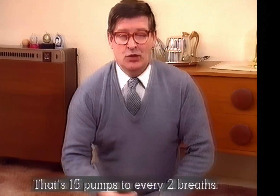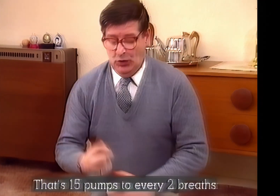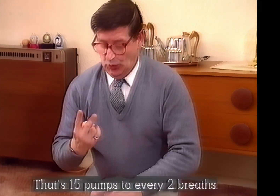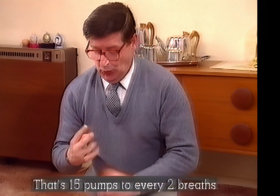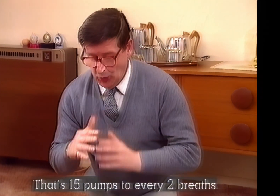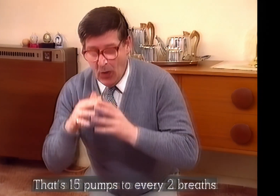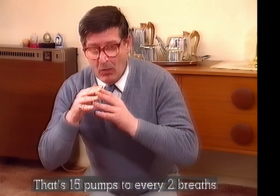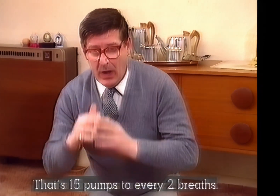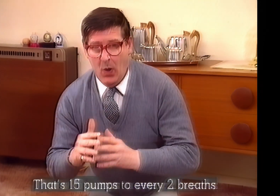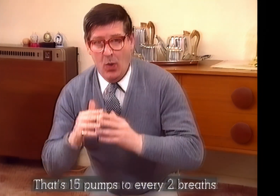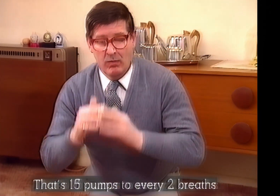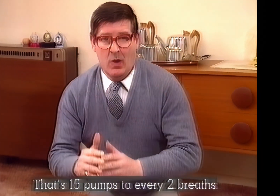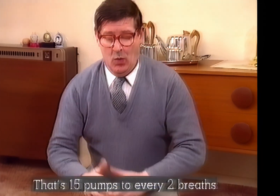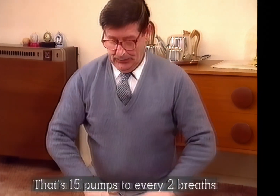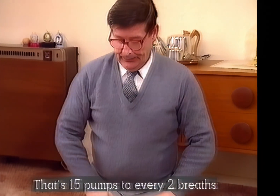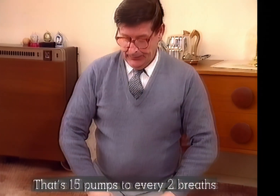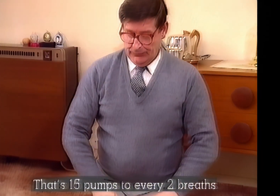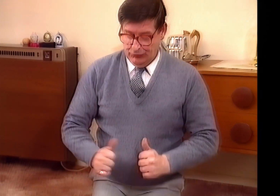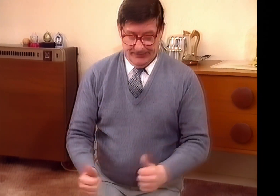pumps to every 2 breaths.